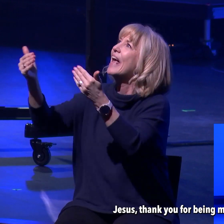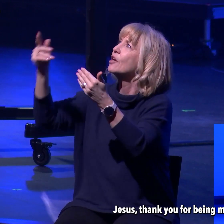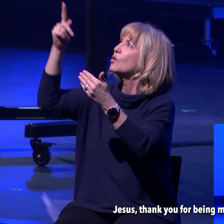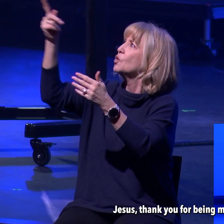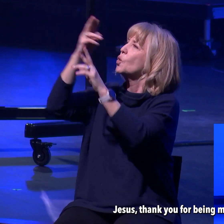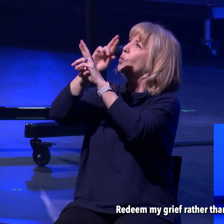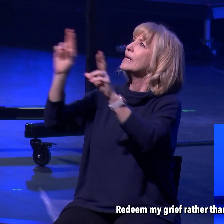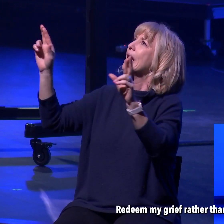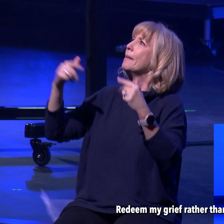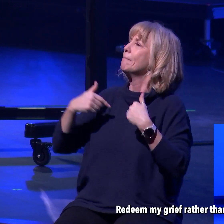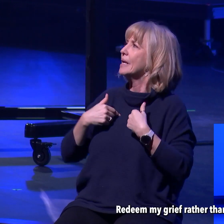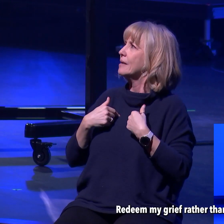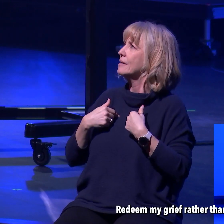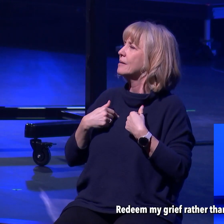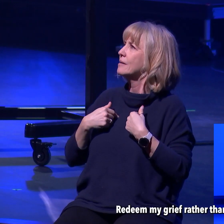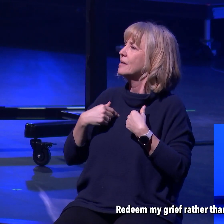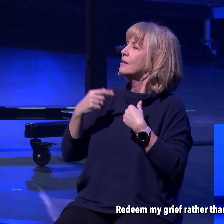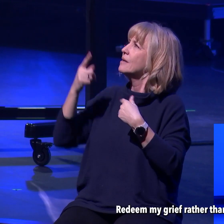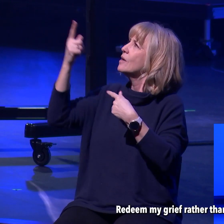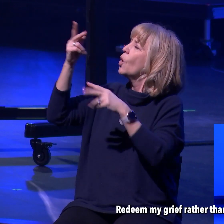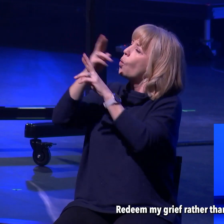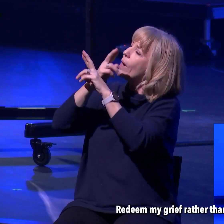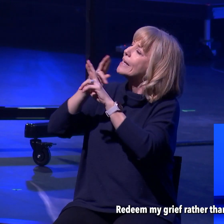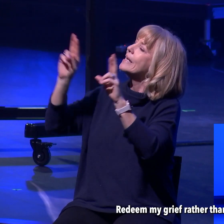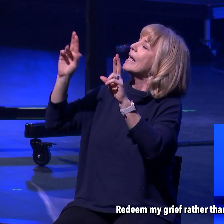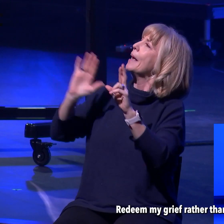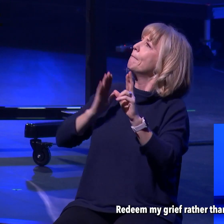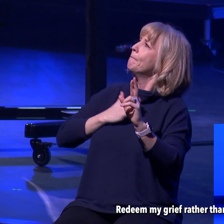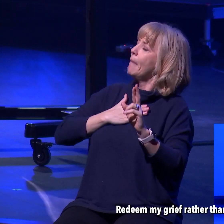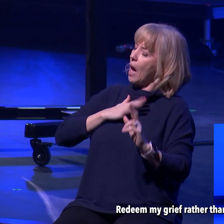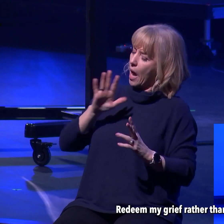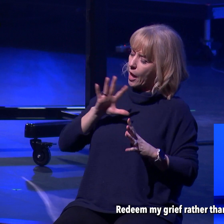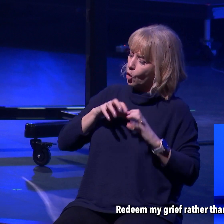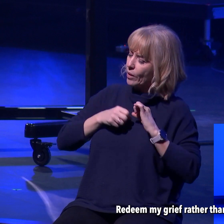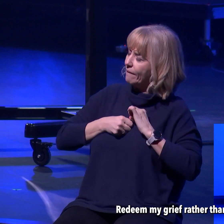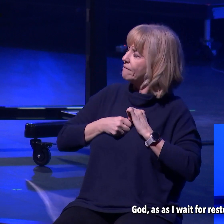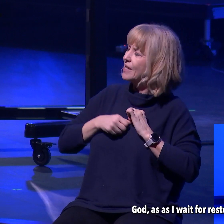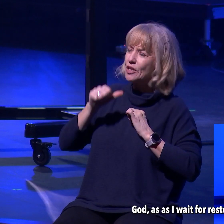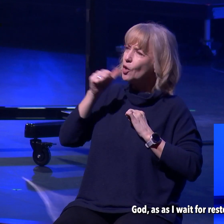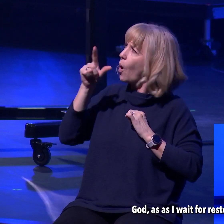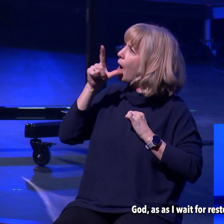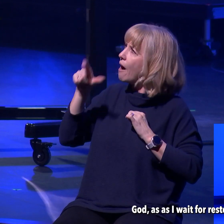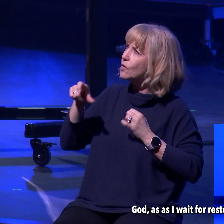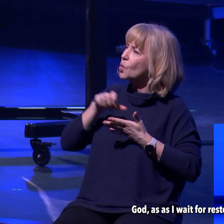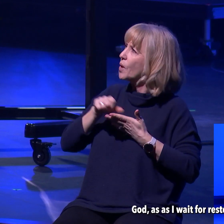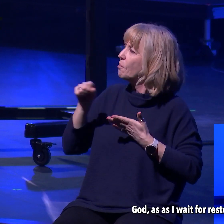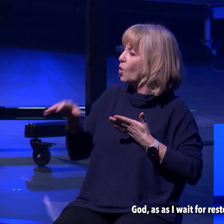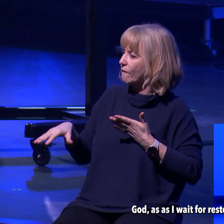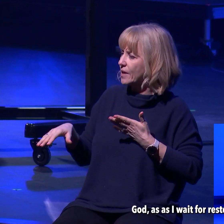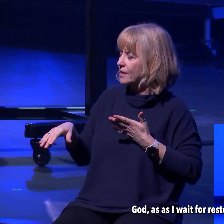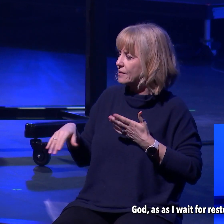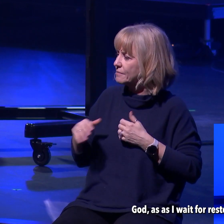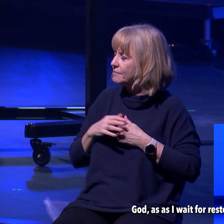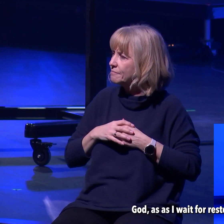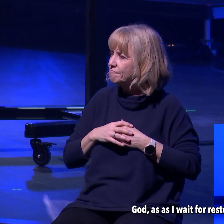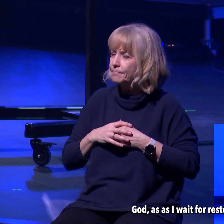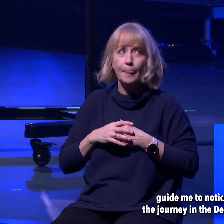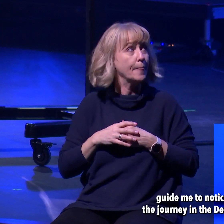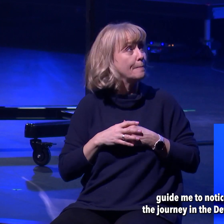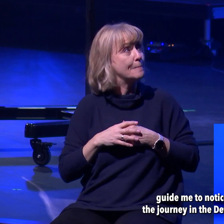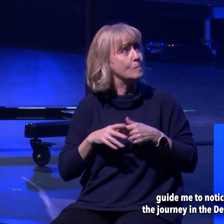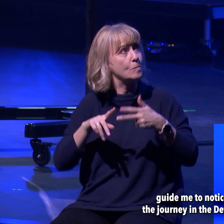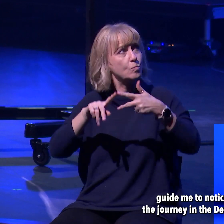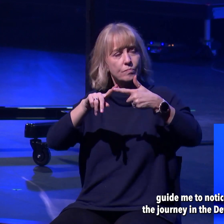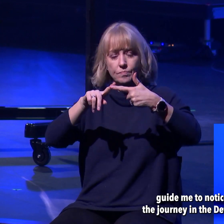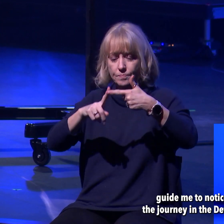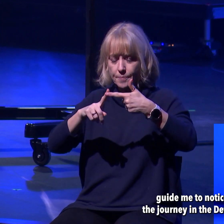redeemer. Redeem my grief rather than remove it. God, as I wait for restoration,